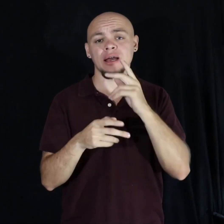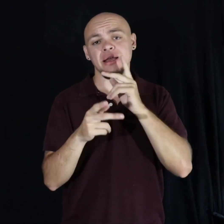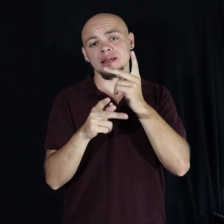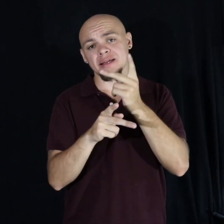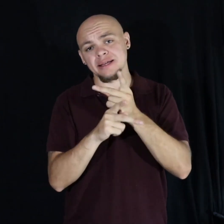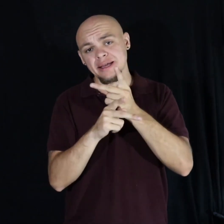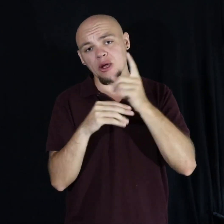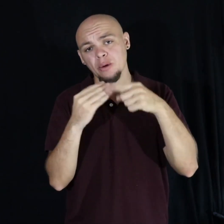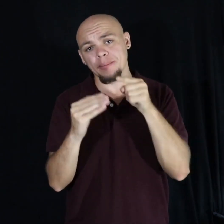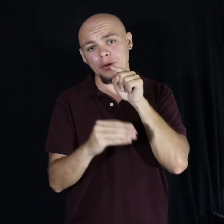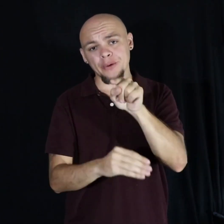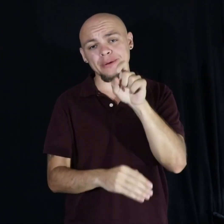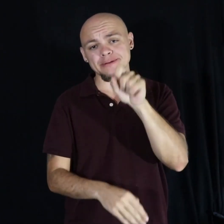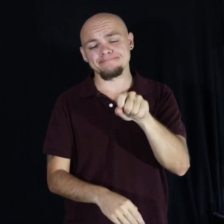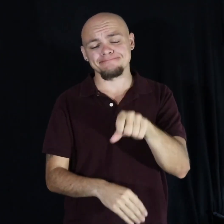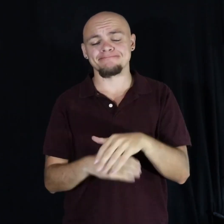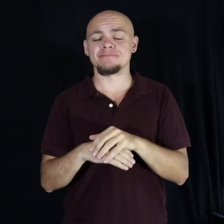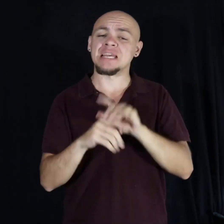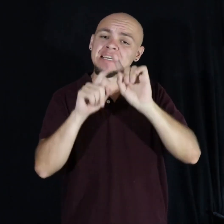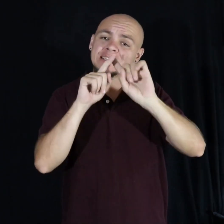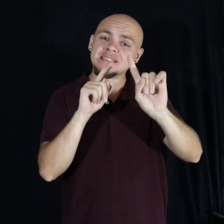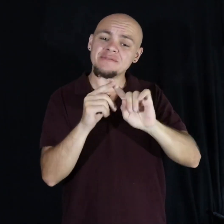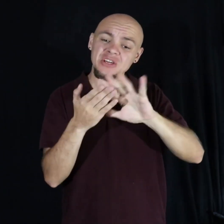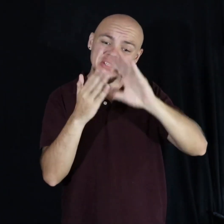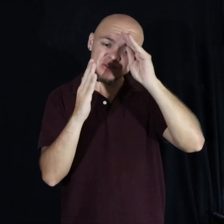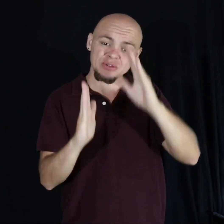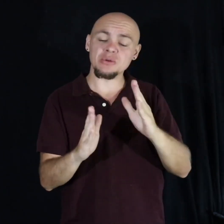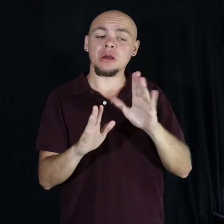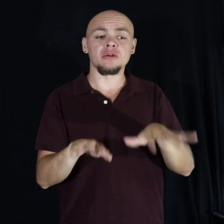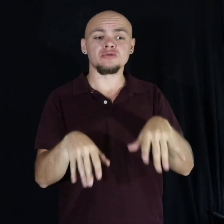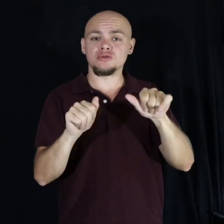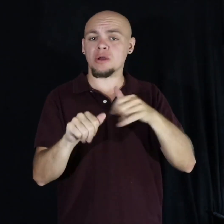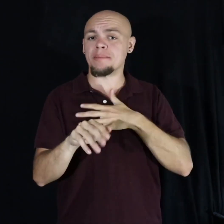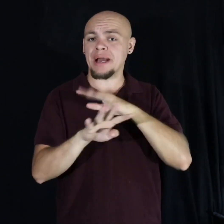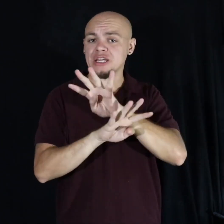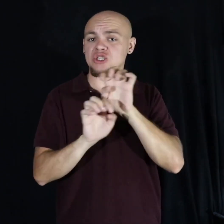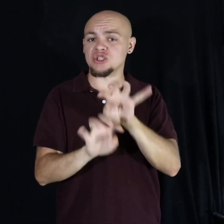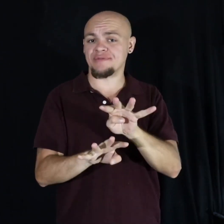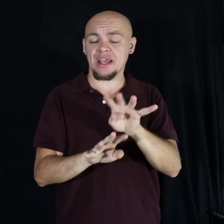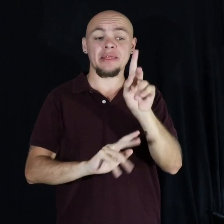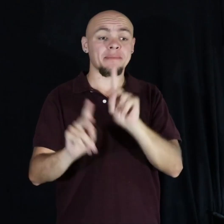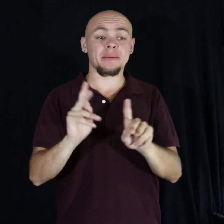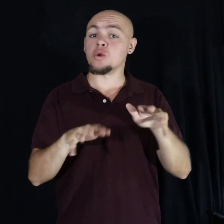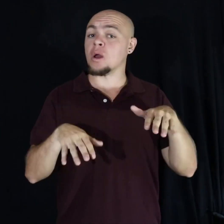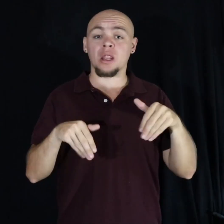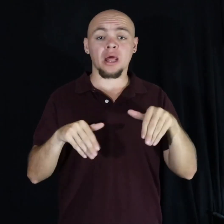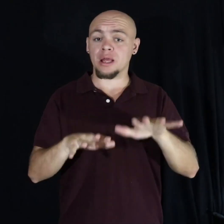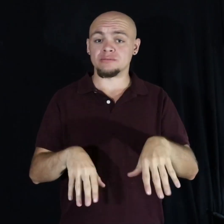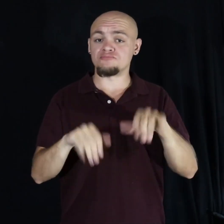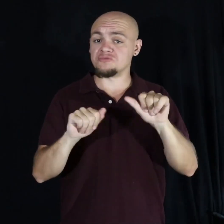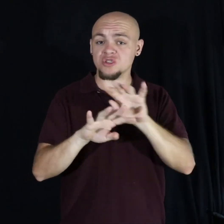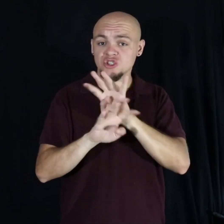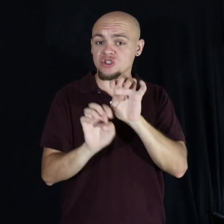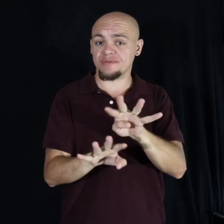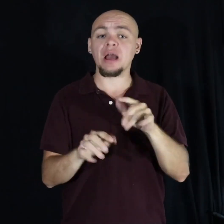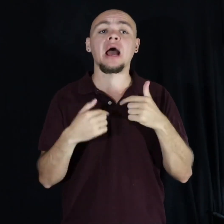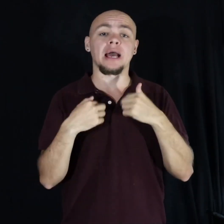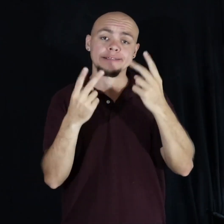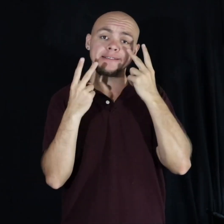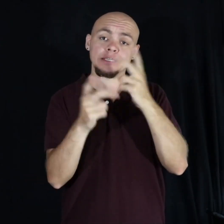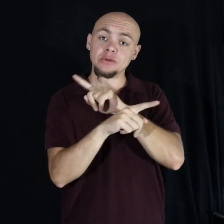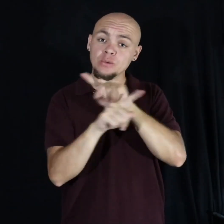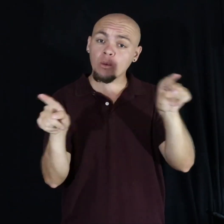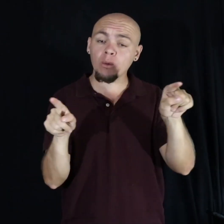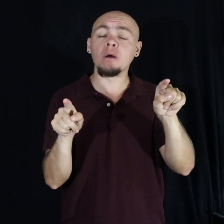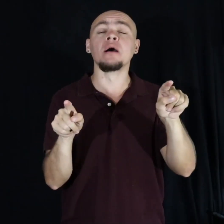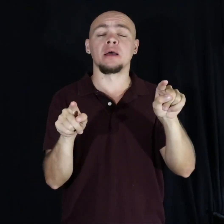you. And all those students who took my survey, and even to those who didn't, I see you and care about you